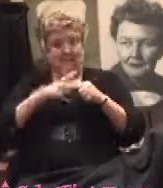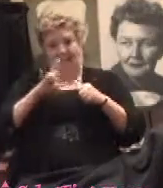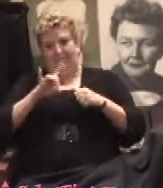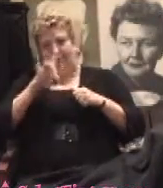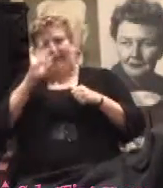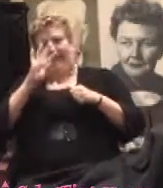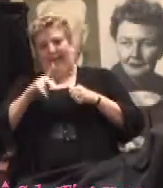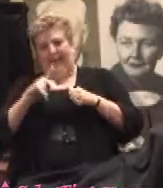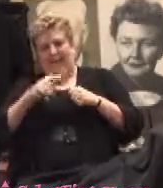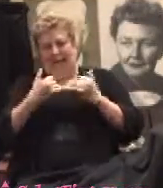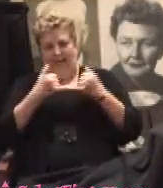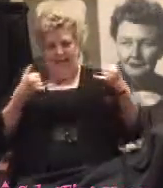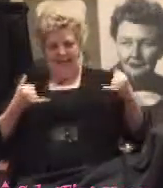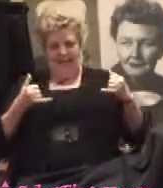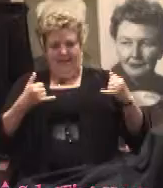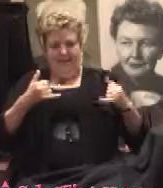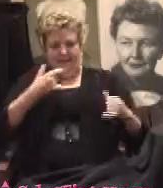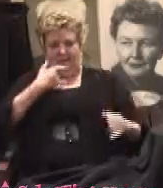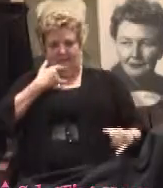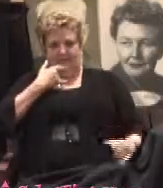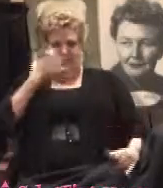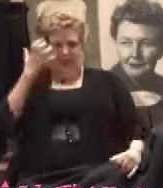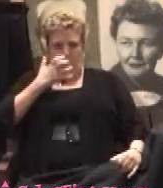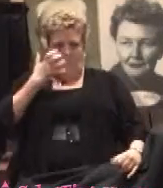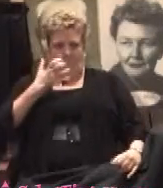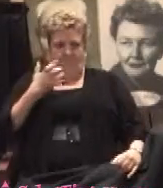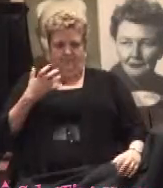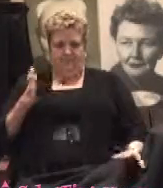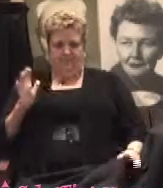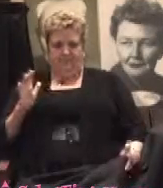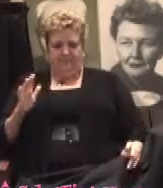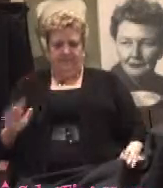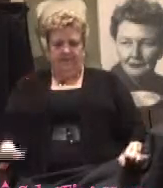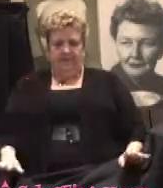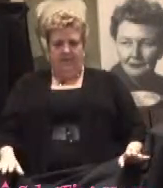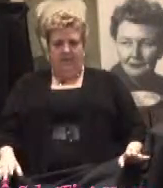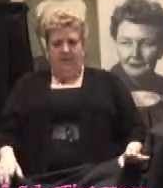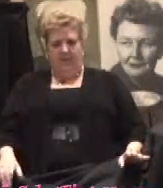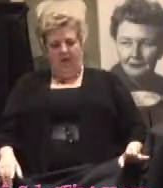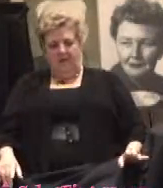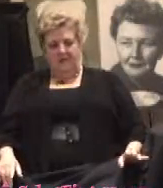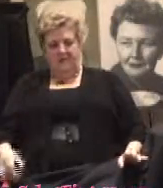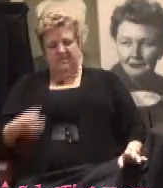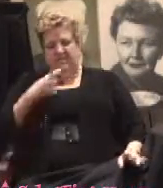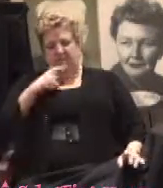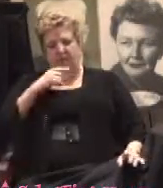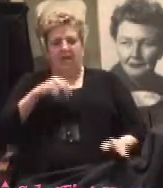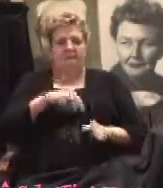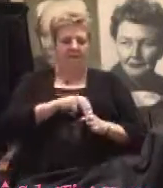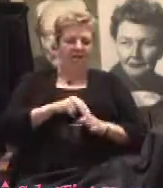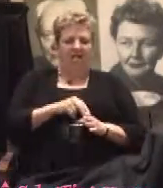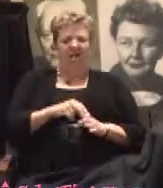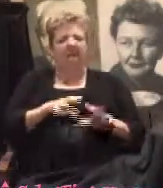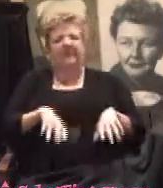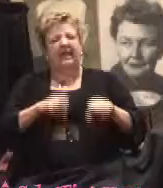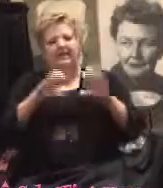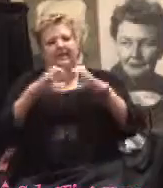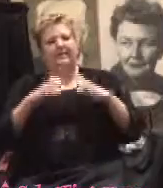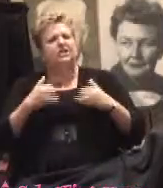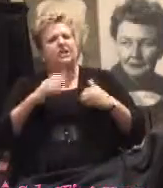And she said, "Wow." I'm kind of on the fence, really. I'm taking a class, and she had this beautiful Welsh accent. And as